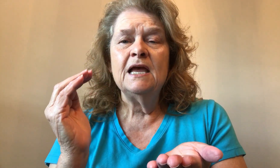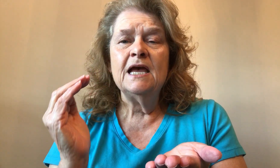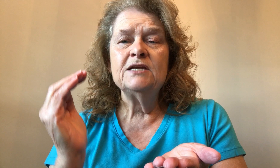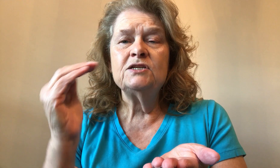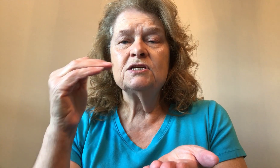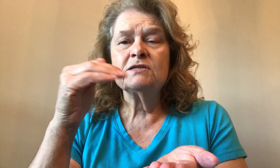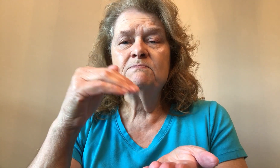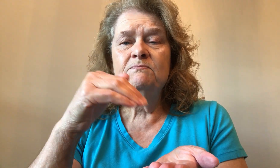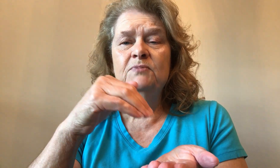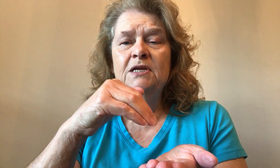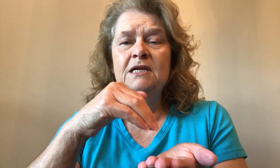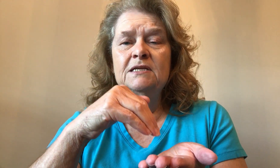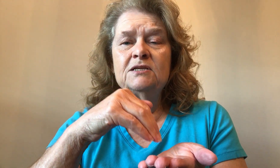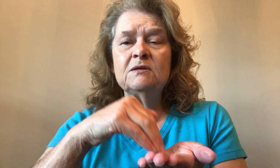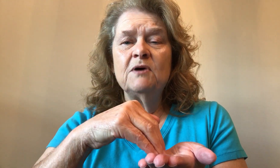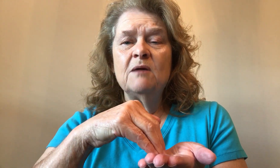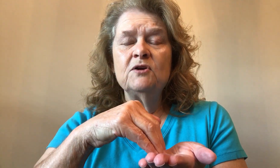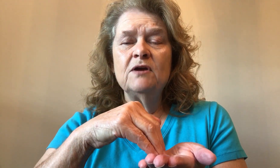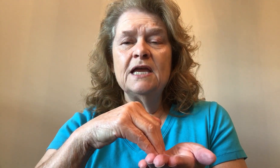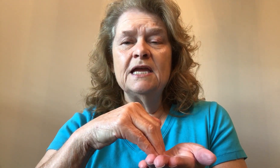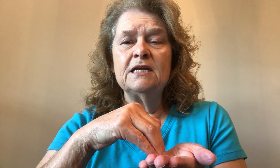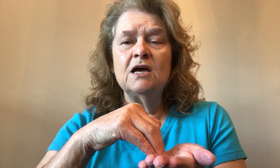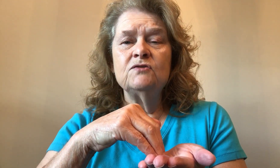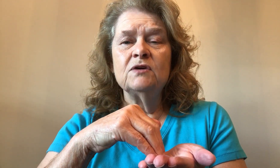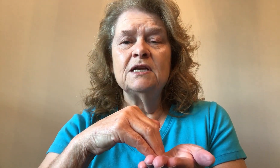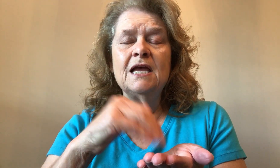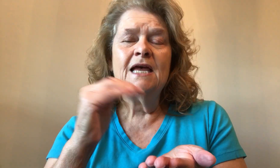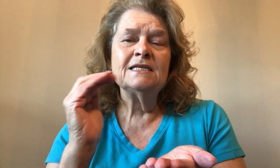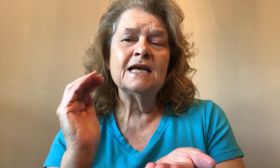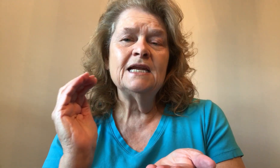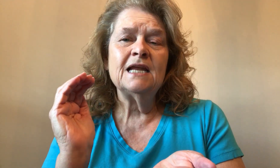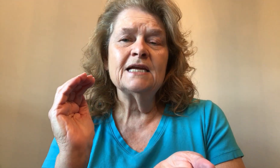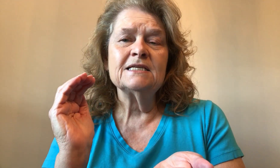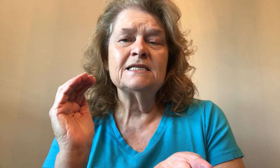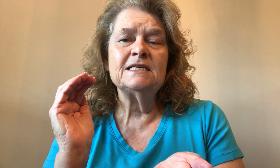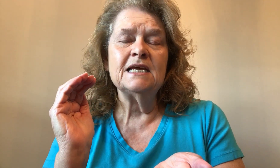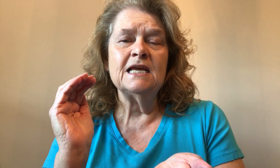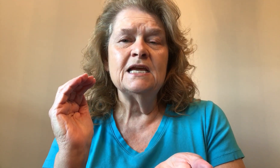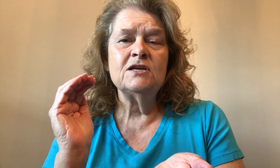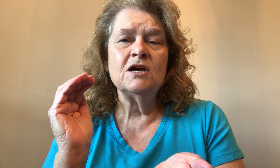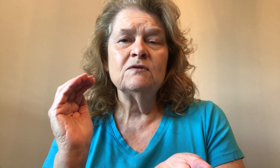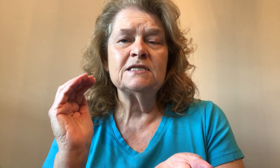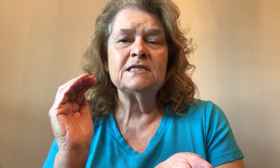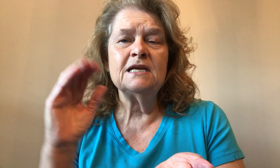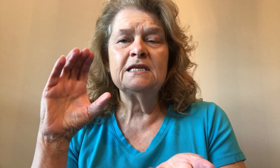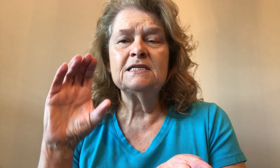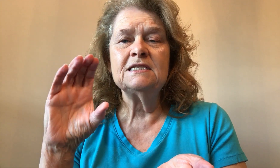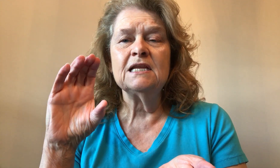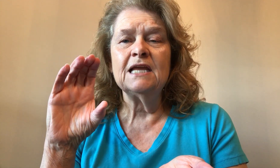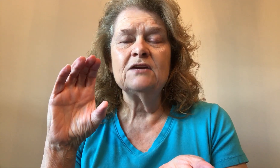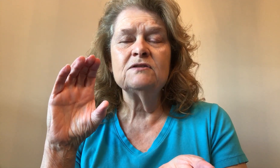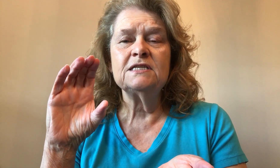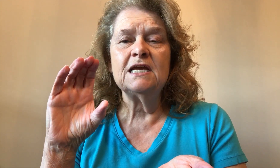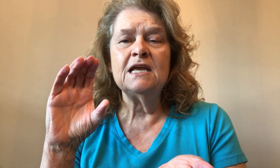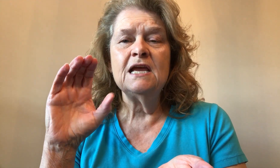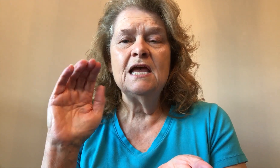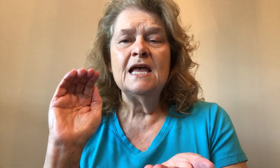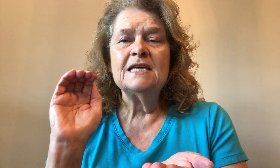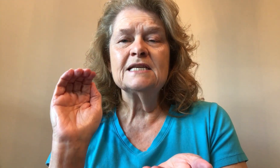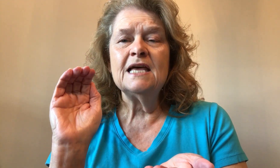and just put it into the palm of your hand, 100. It's kind of like a C. You know, a C, this is the letter C. It's kind of